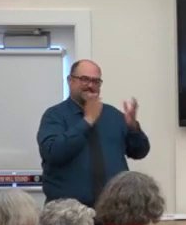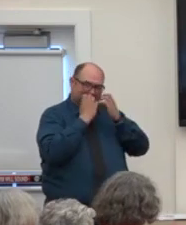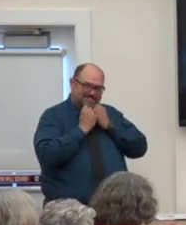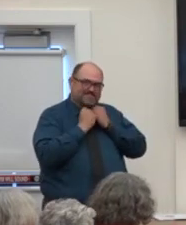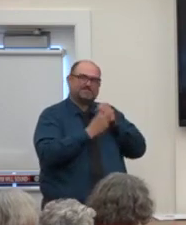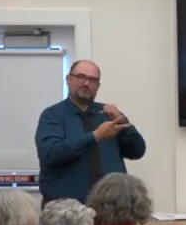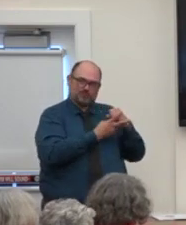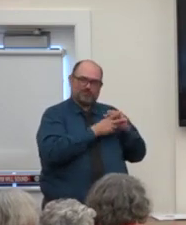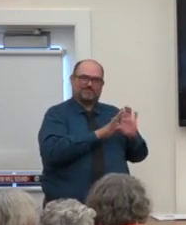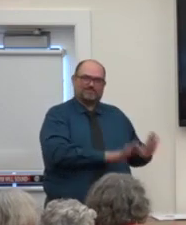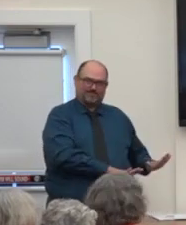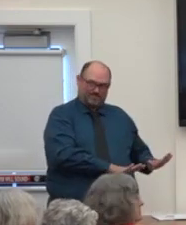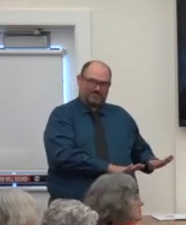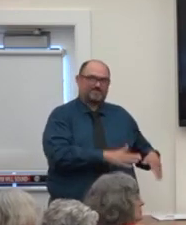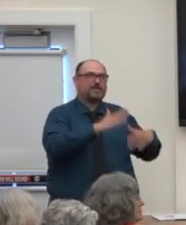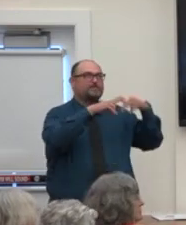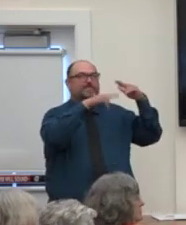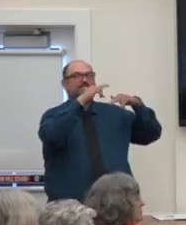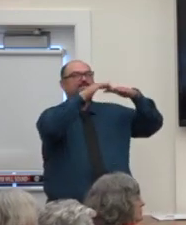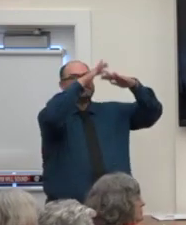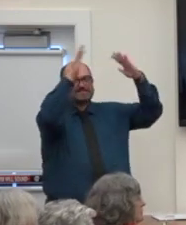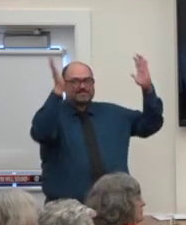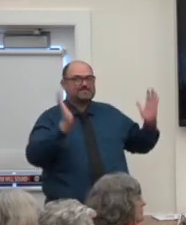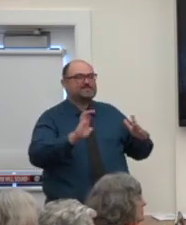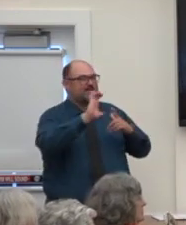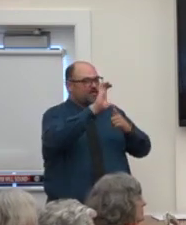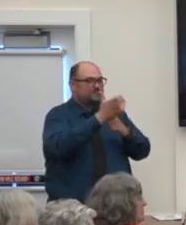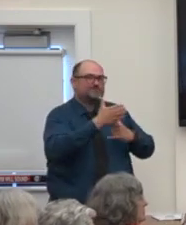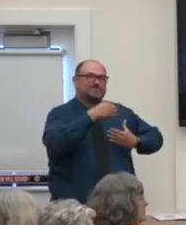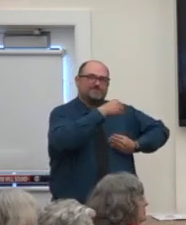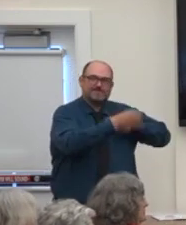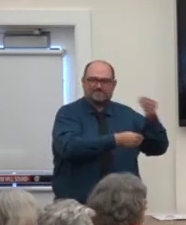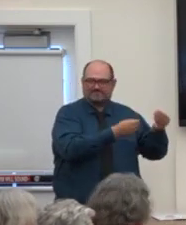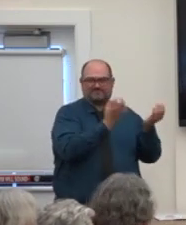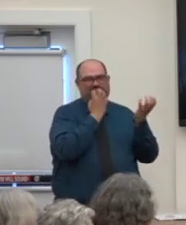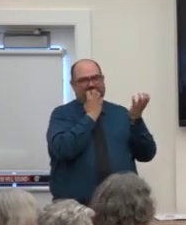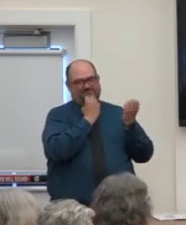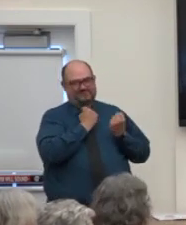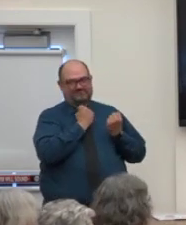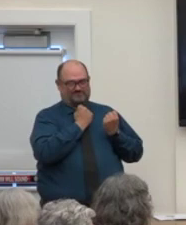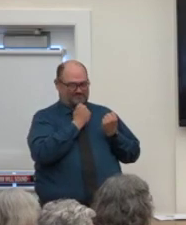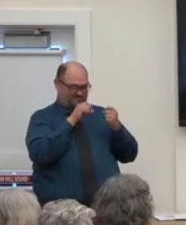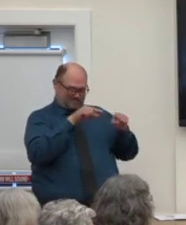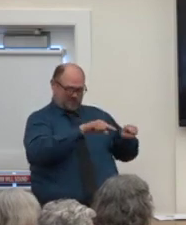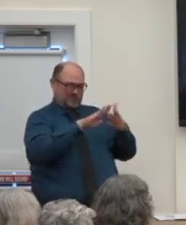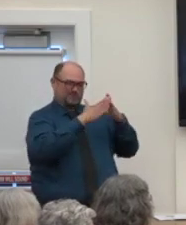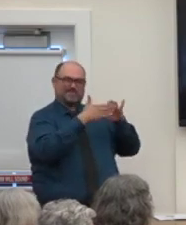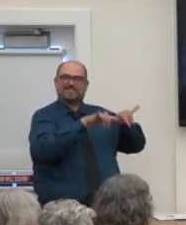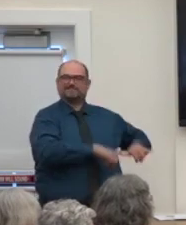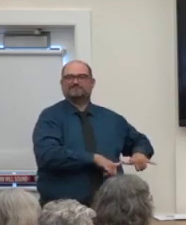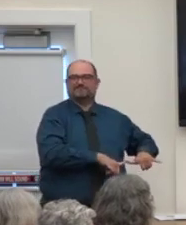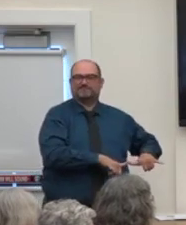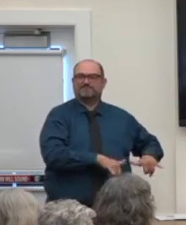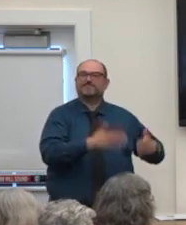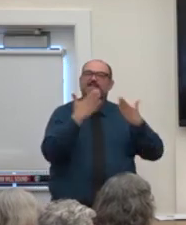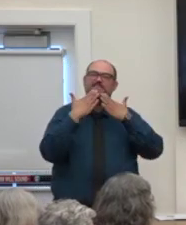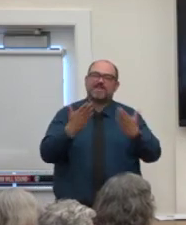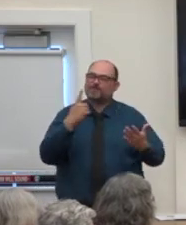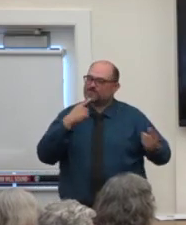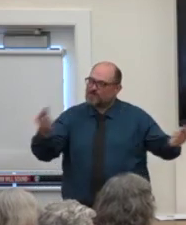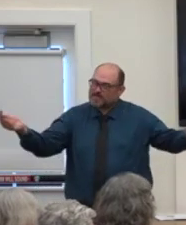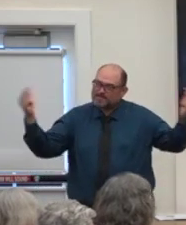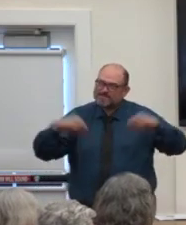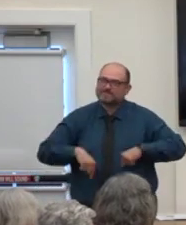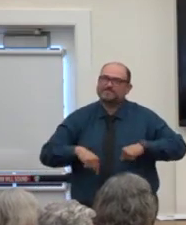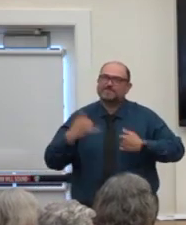building, but the culture and the heritage of that community. So thank you everybody for coming.